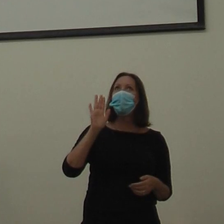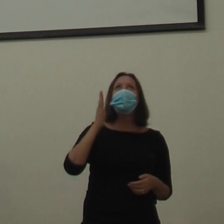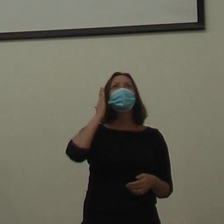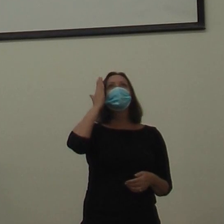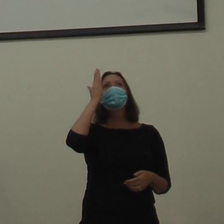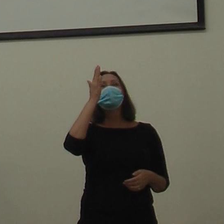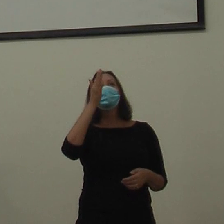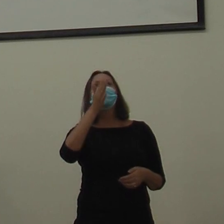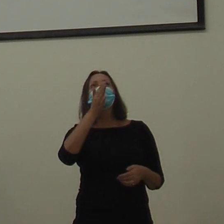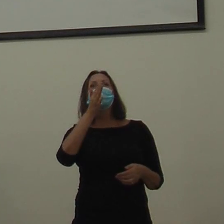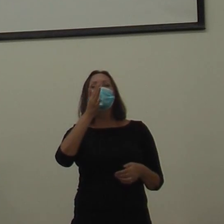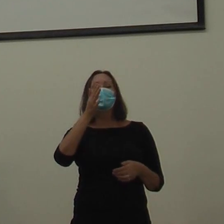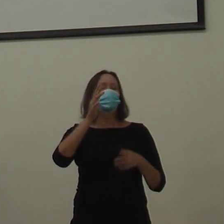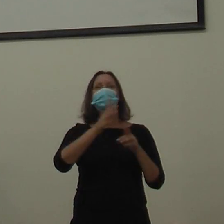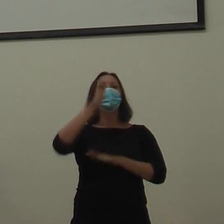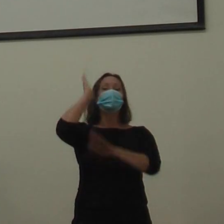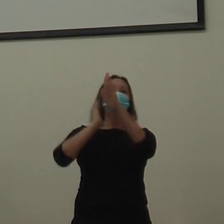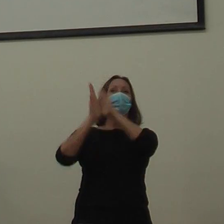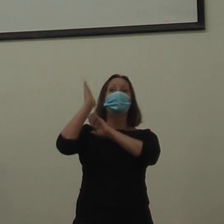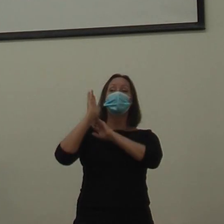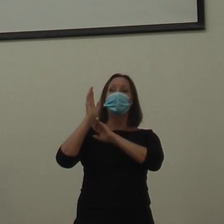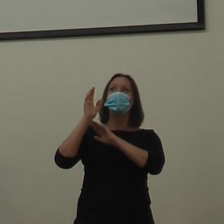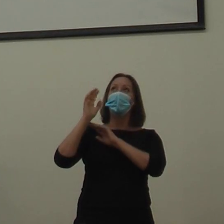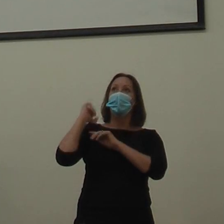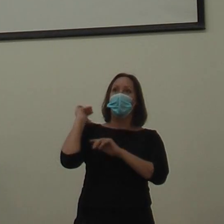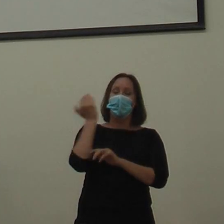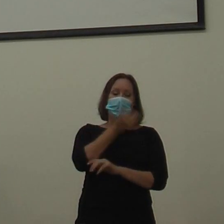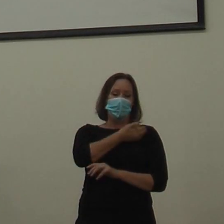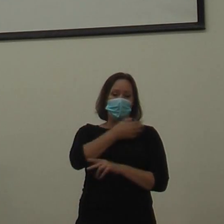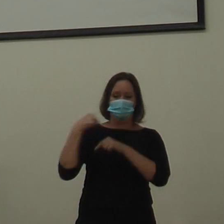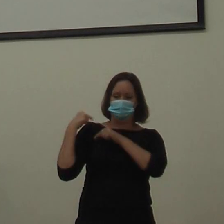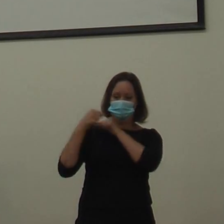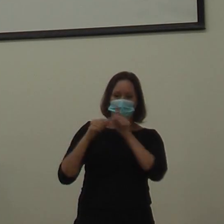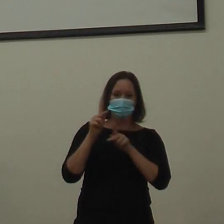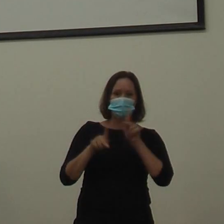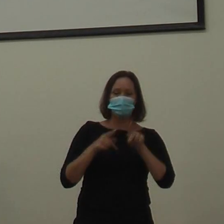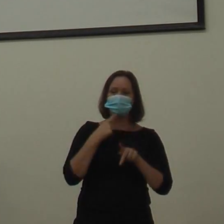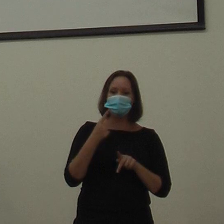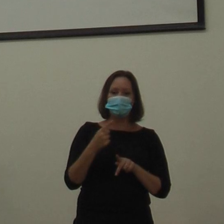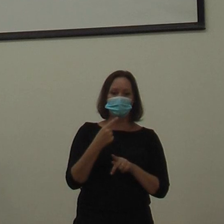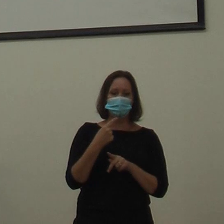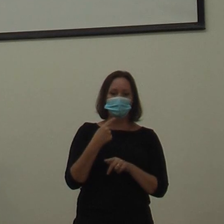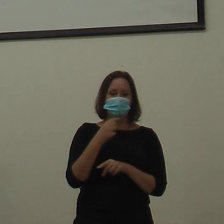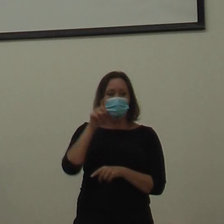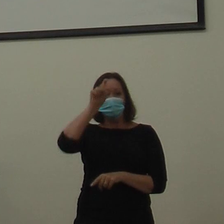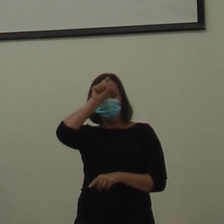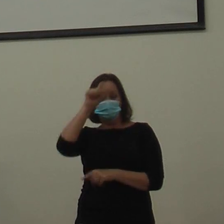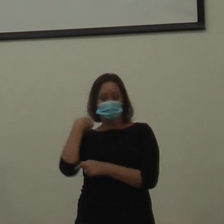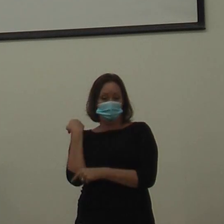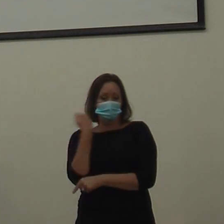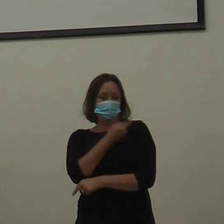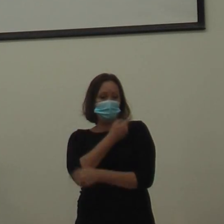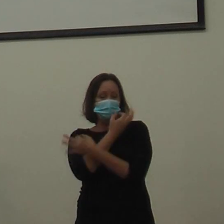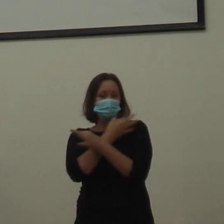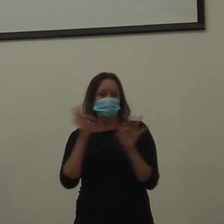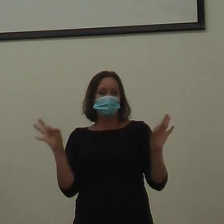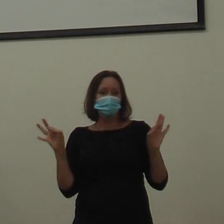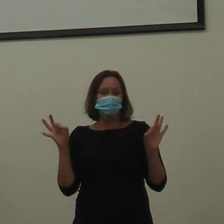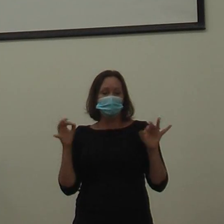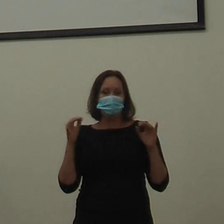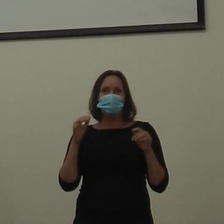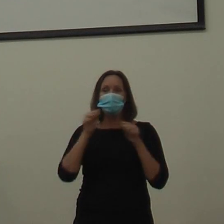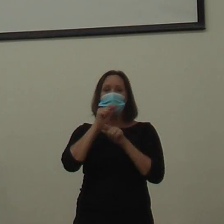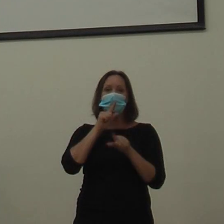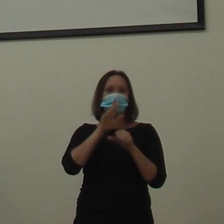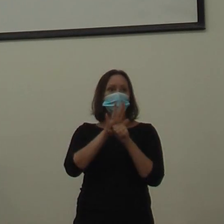our ancestors told us about when they said, 'Did not the Lord bring us up out of Egypt?' But now the Lord has abandoned